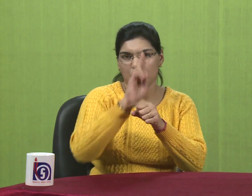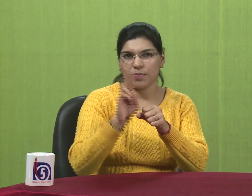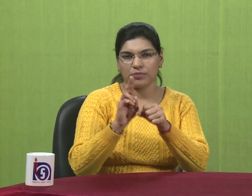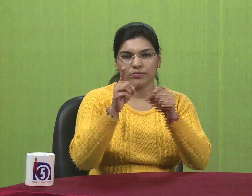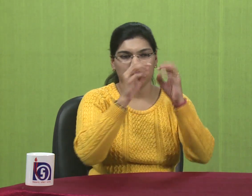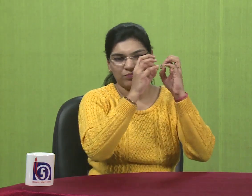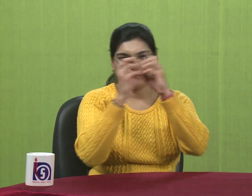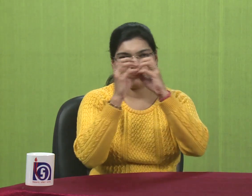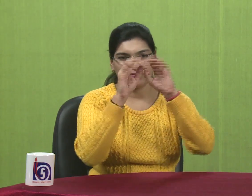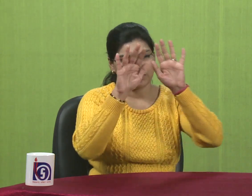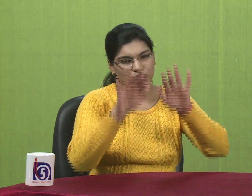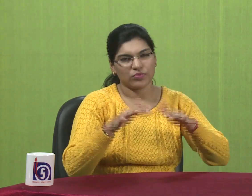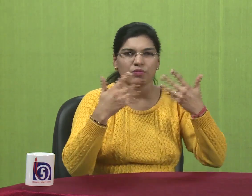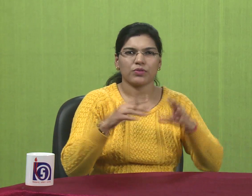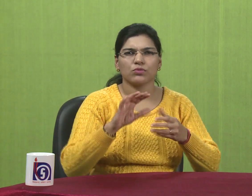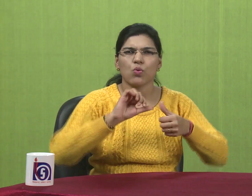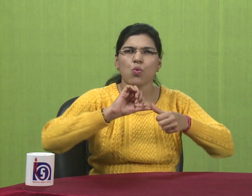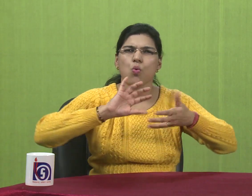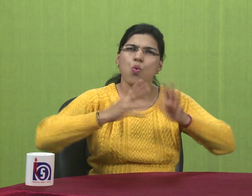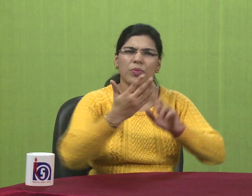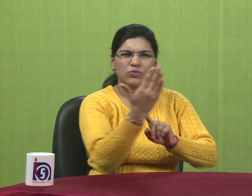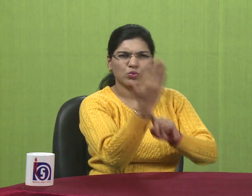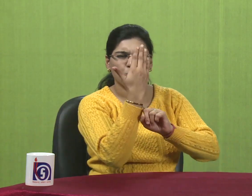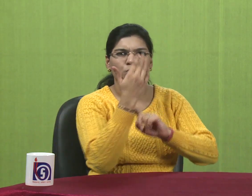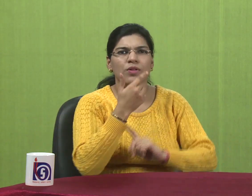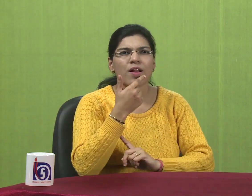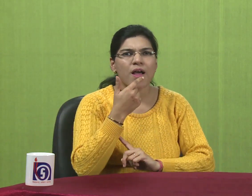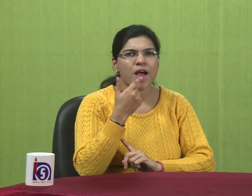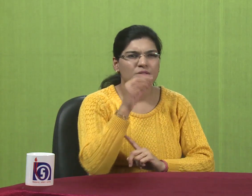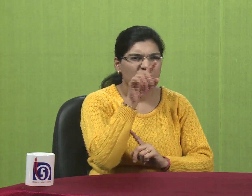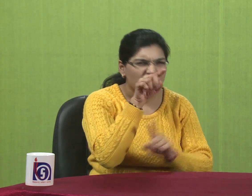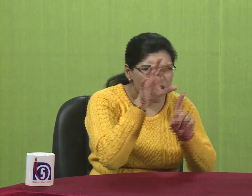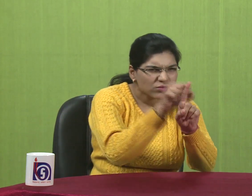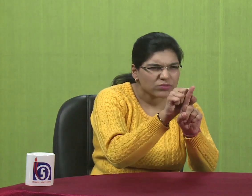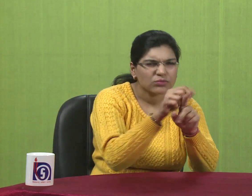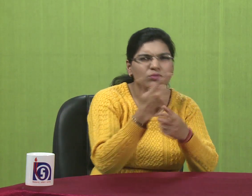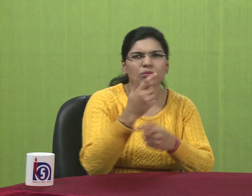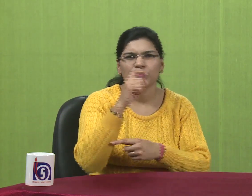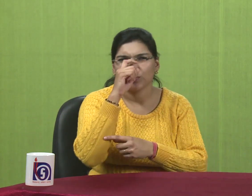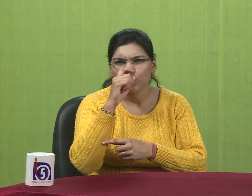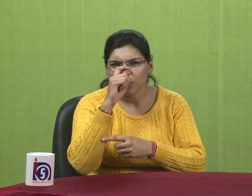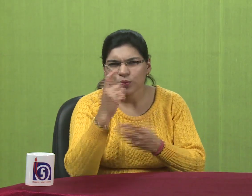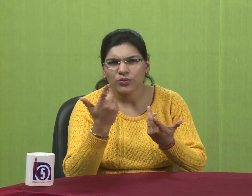You all know that in different designs there are also explain spelling and grammar features.